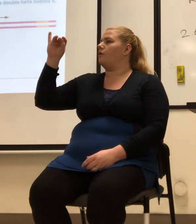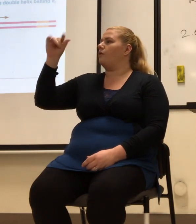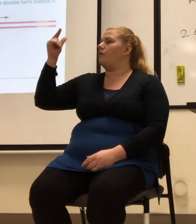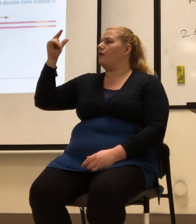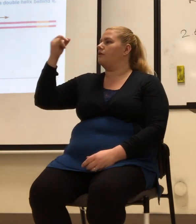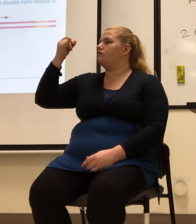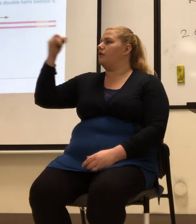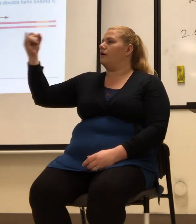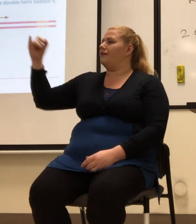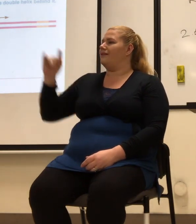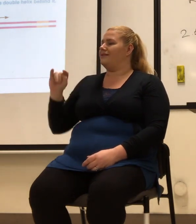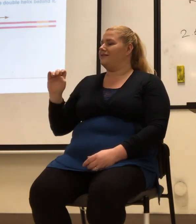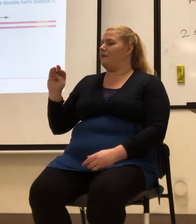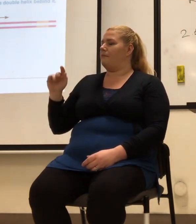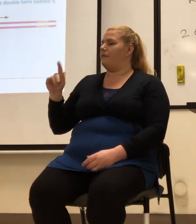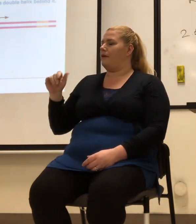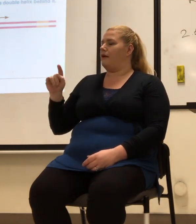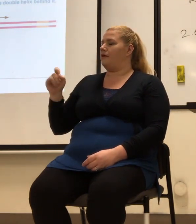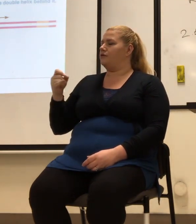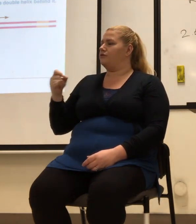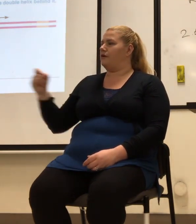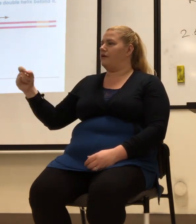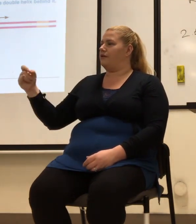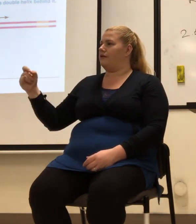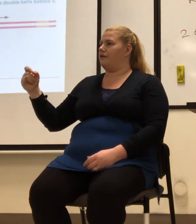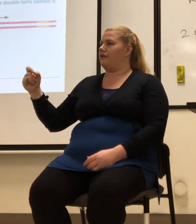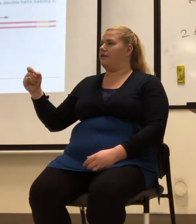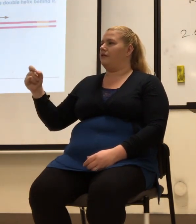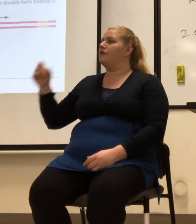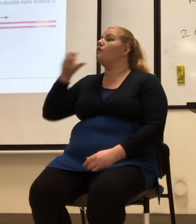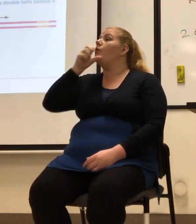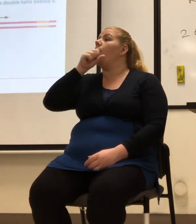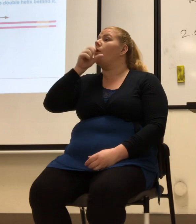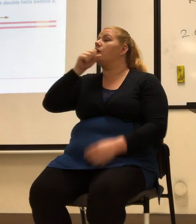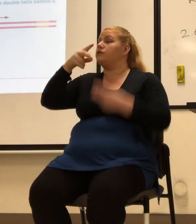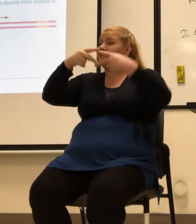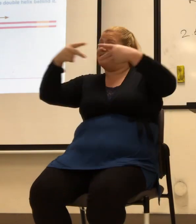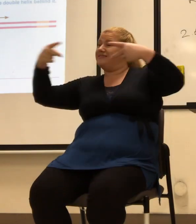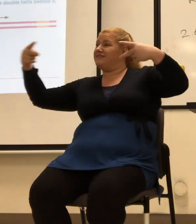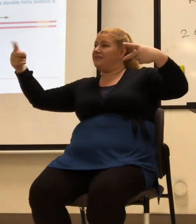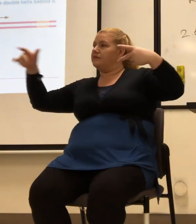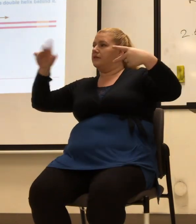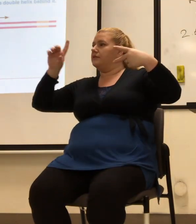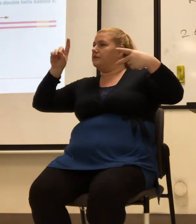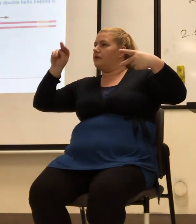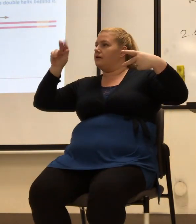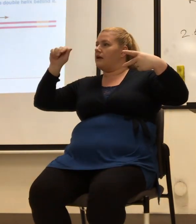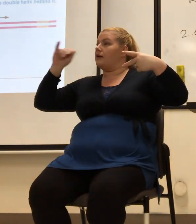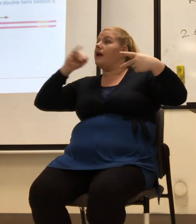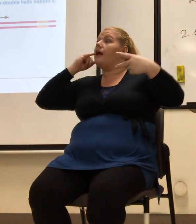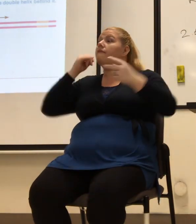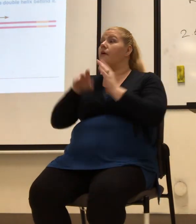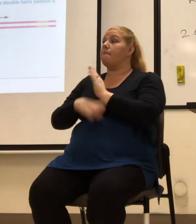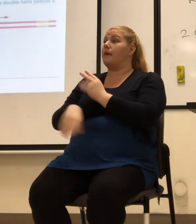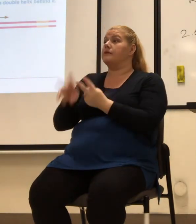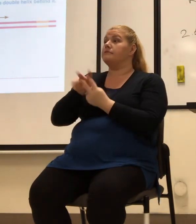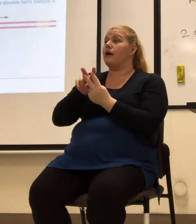Remember, that's DNA, what I drew in orange. But when you base pair,